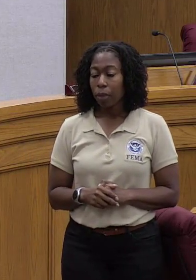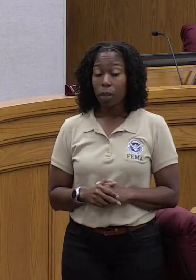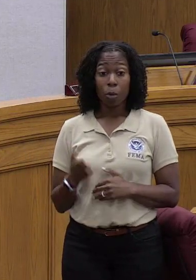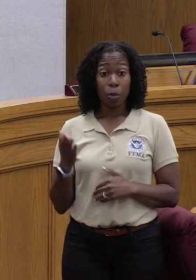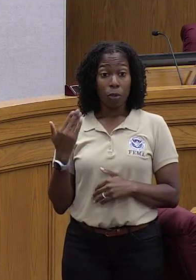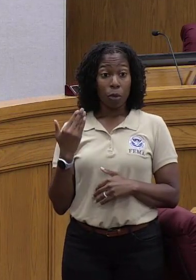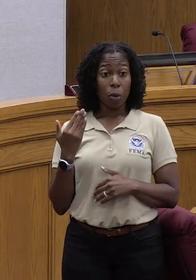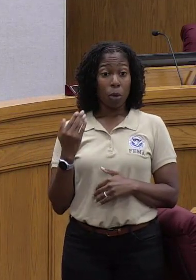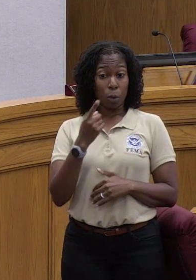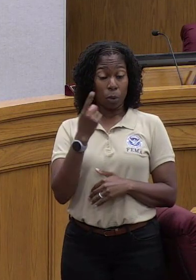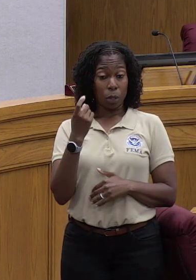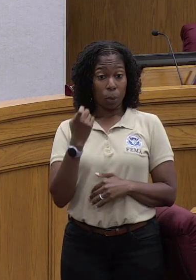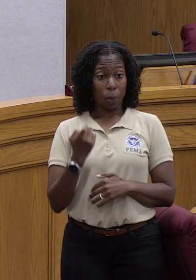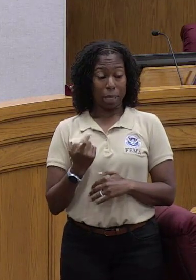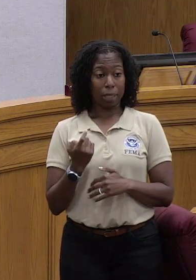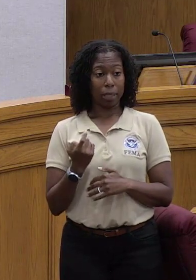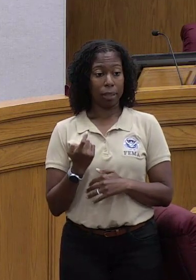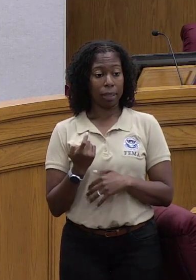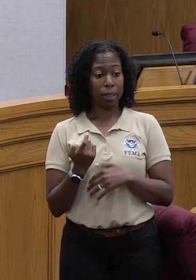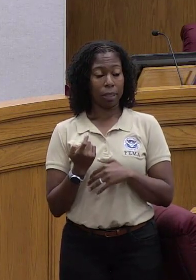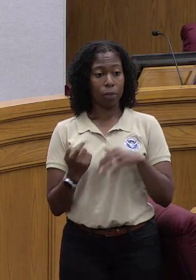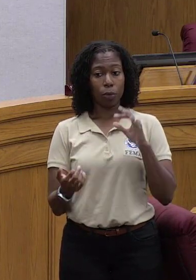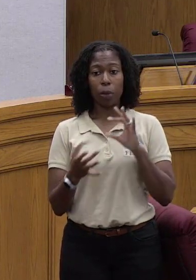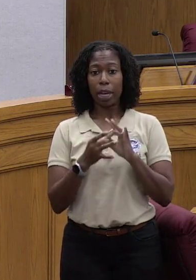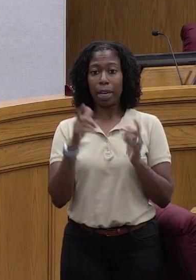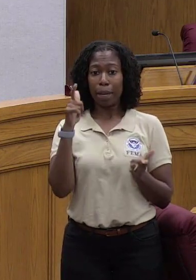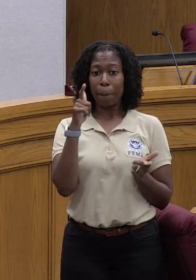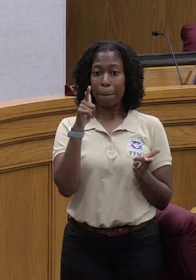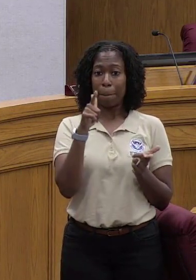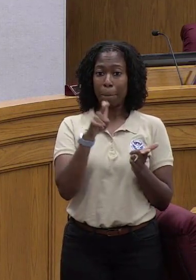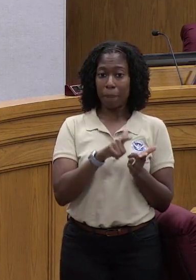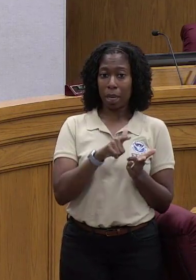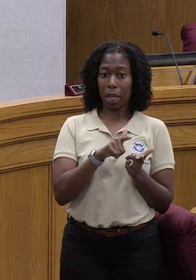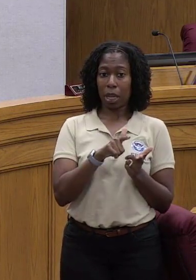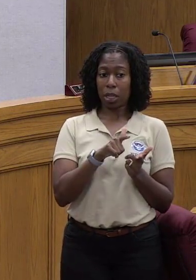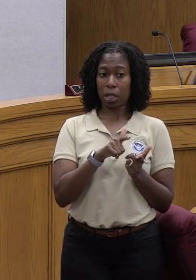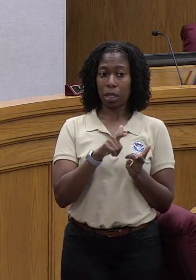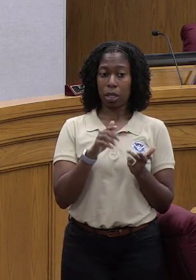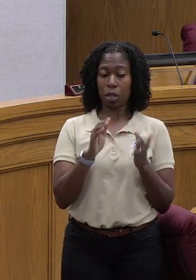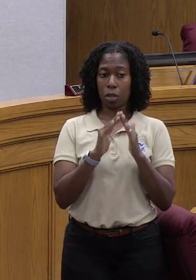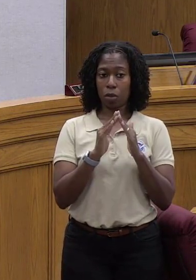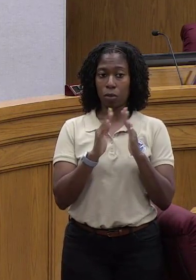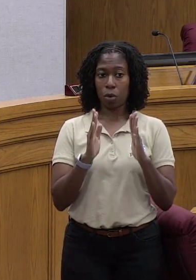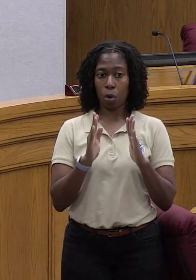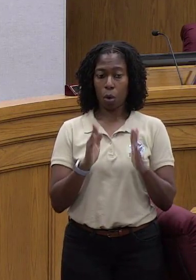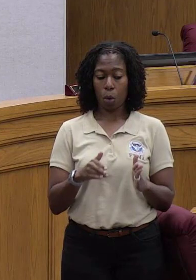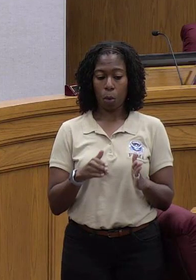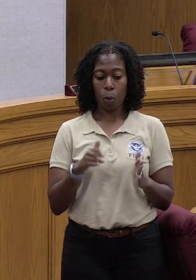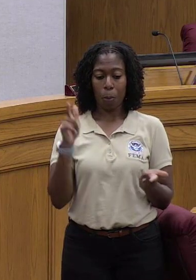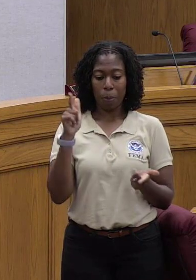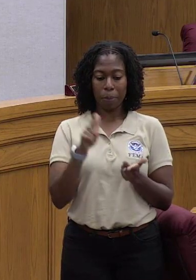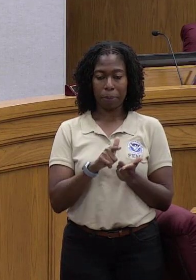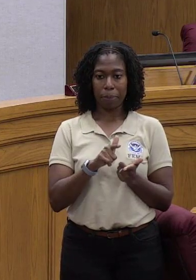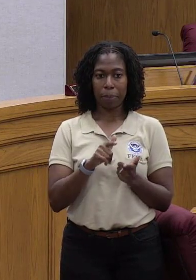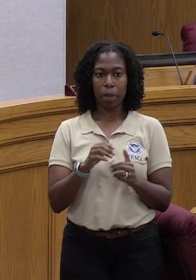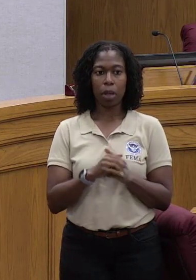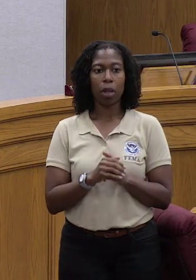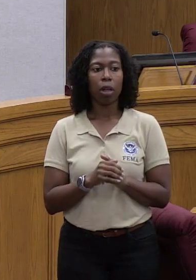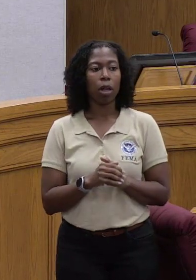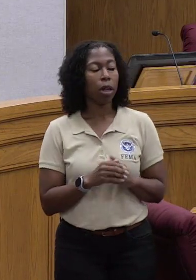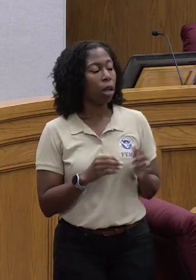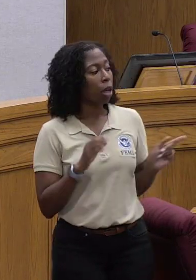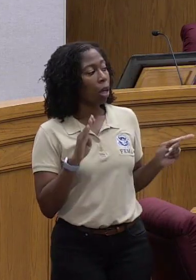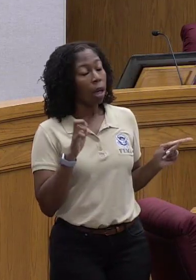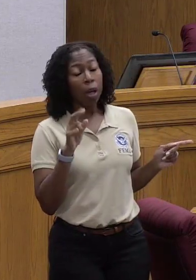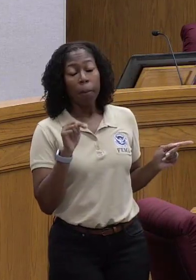earlier about mitigation on private homes, Administrator Beam mentioned the HMGP